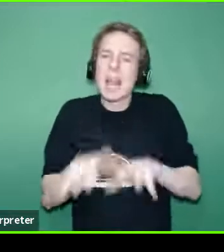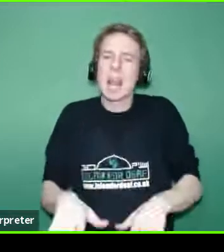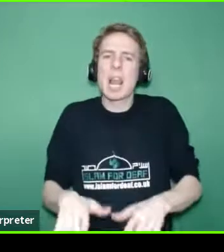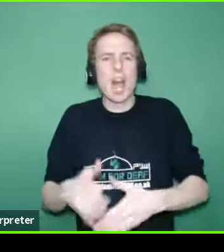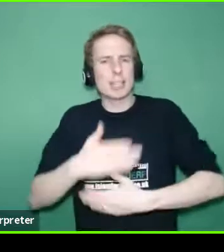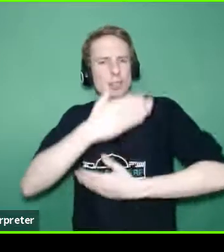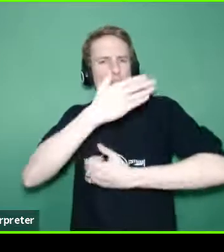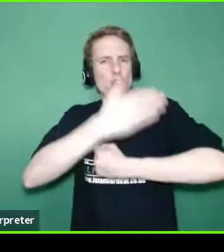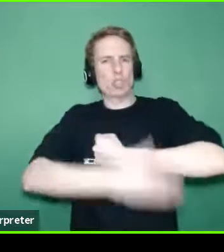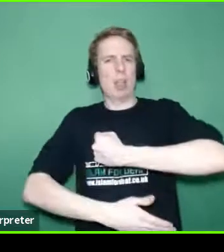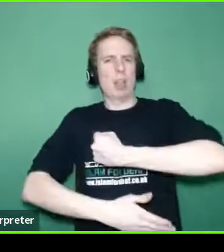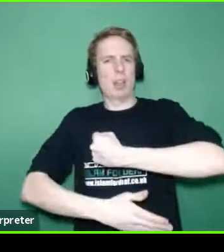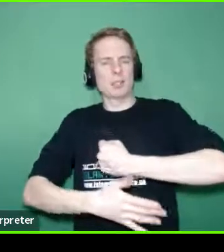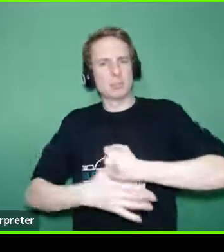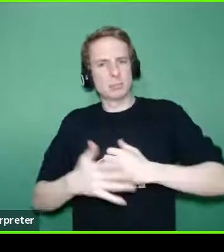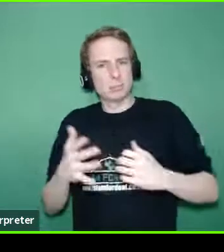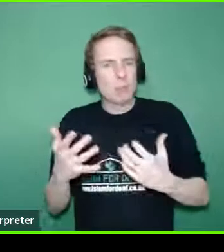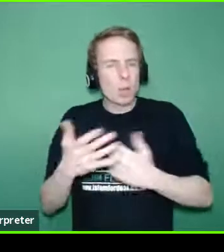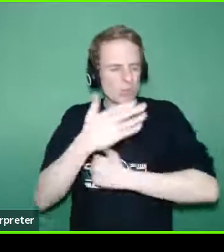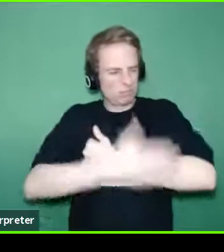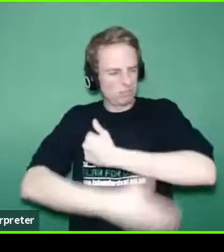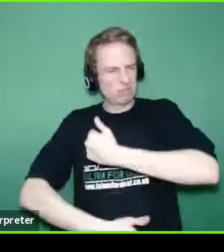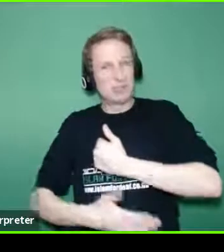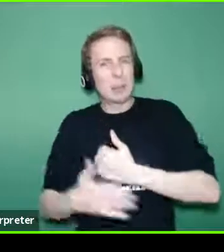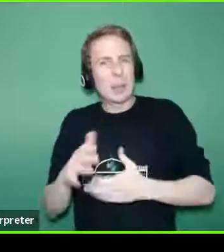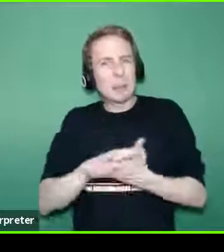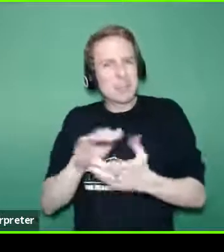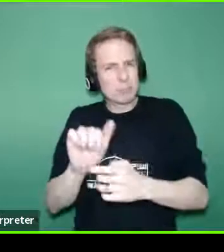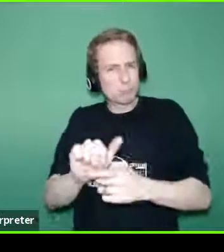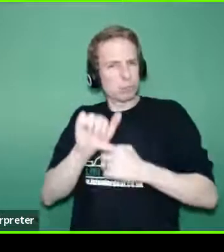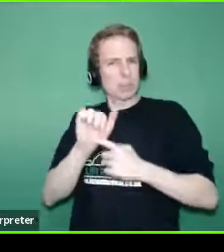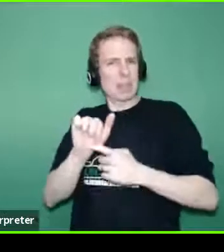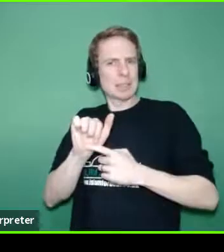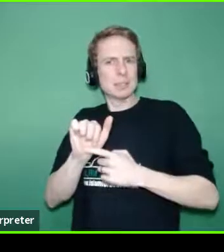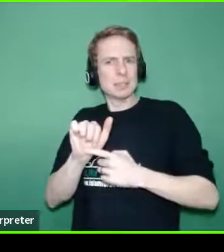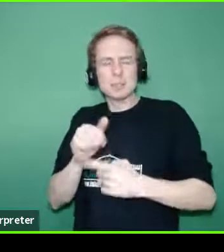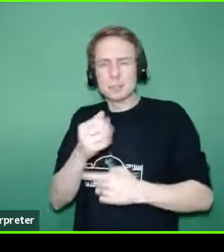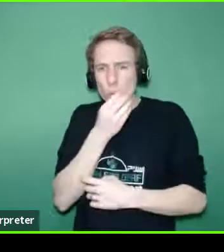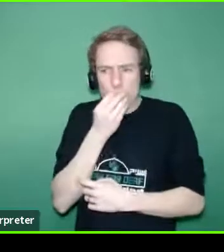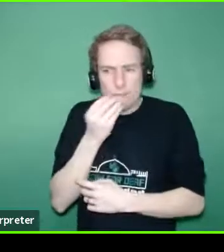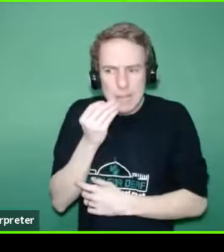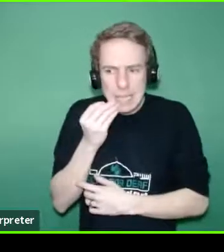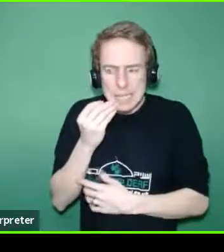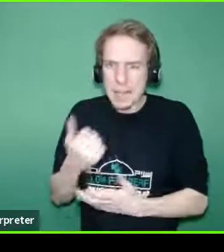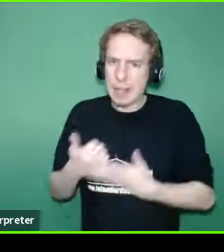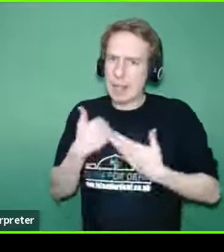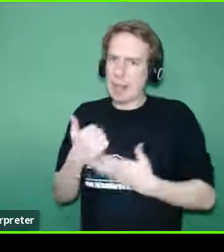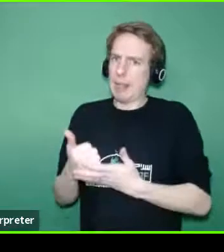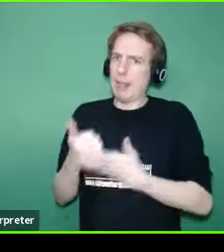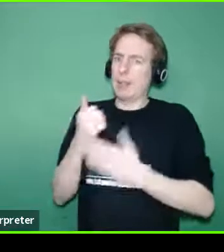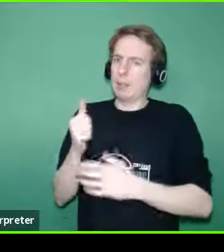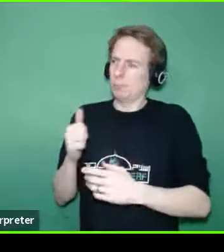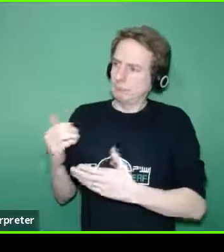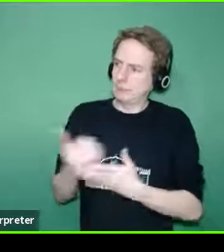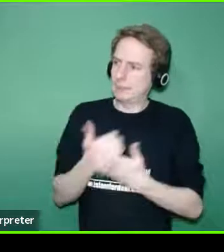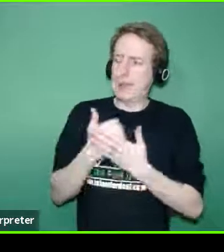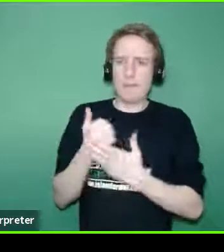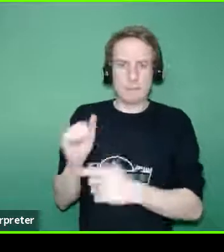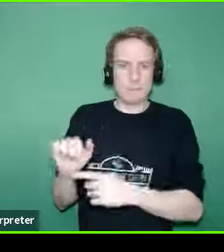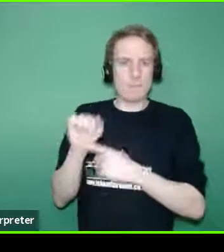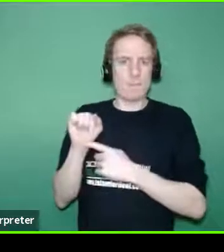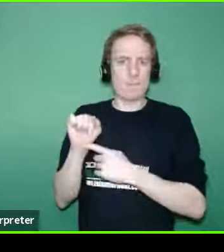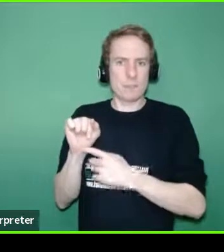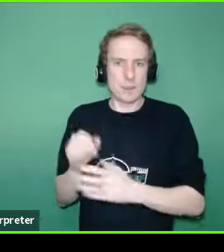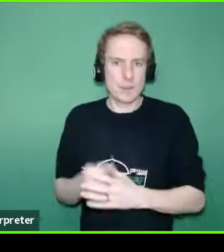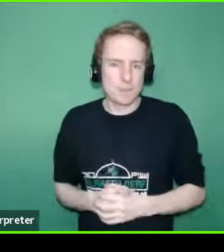as we will see. So when any one of you is observing the fast, they should neither